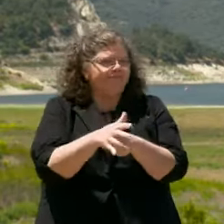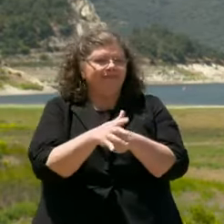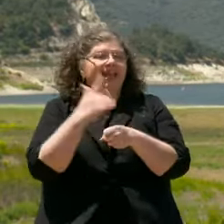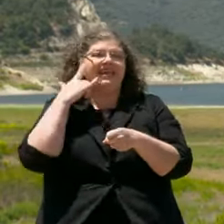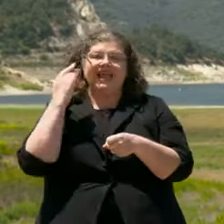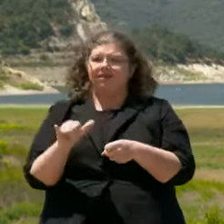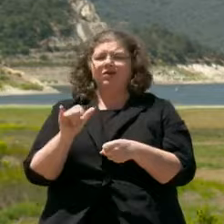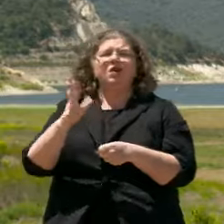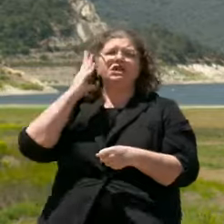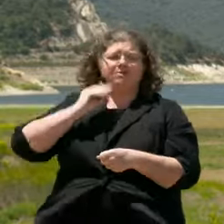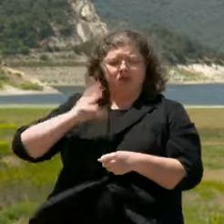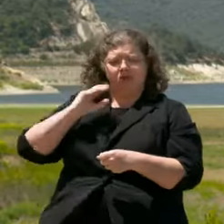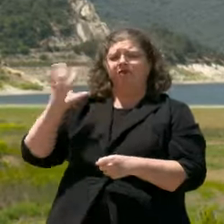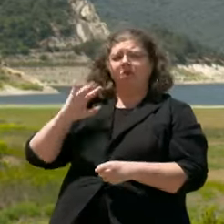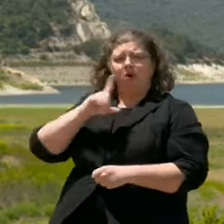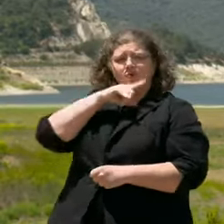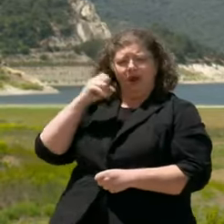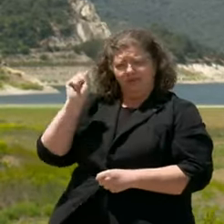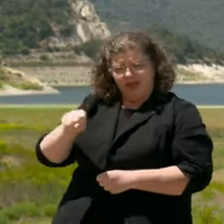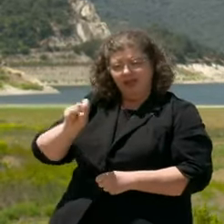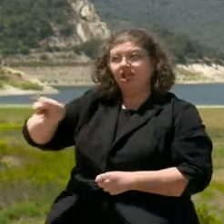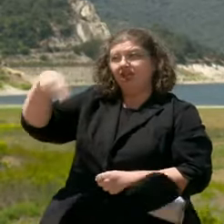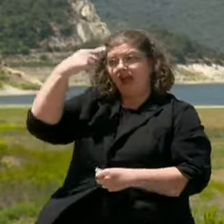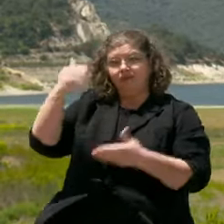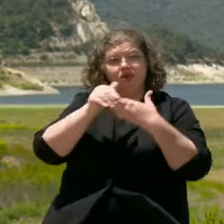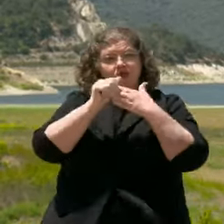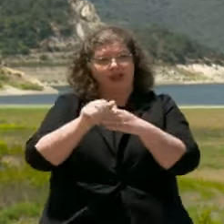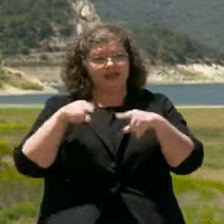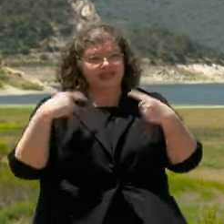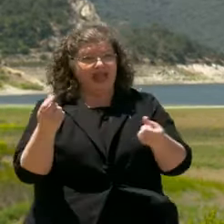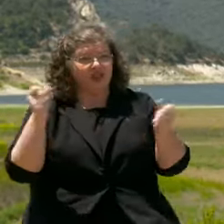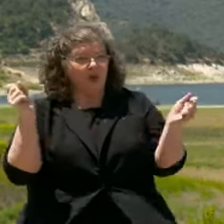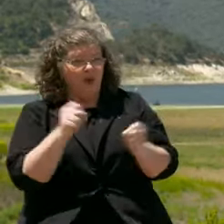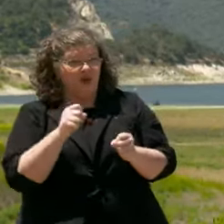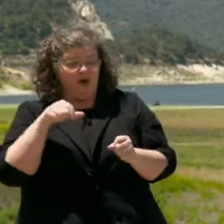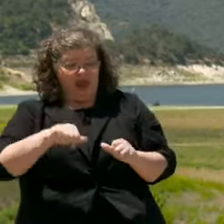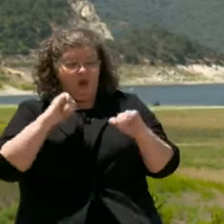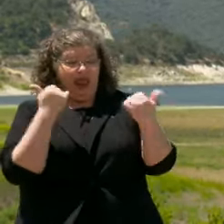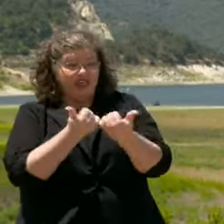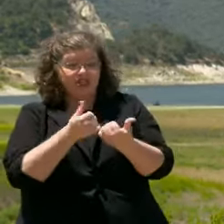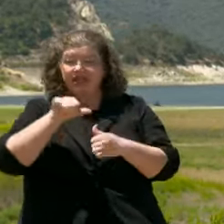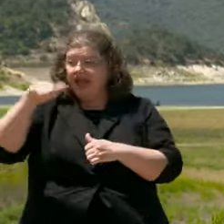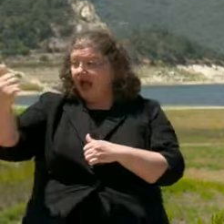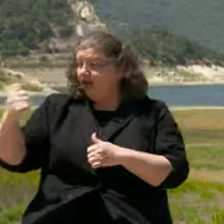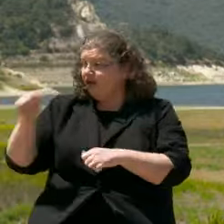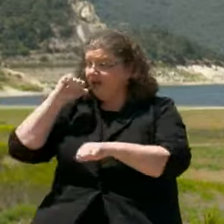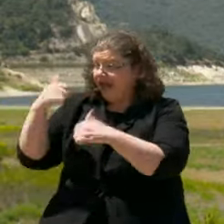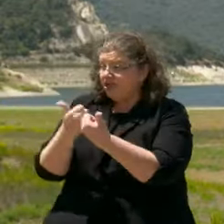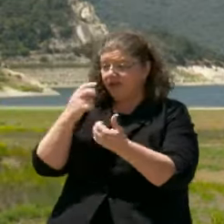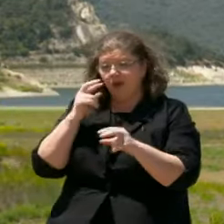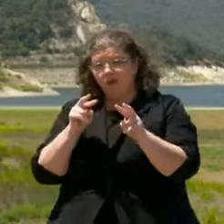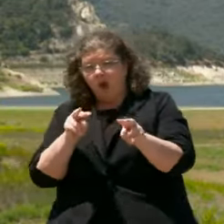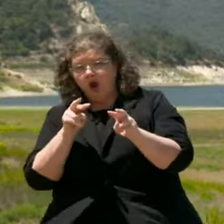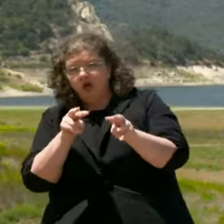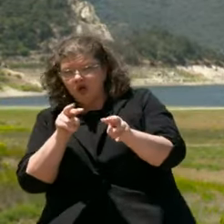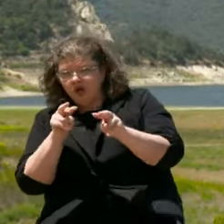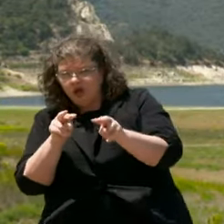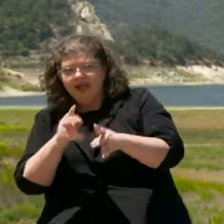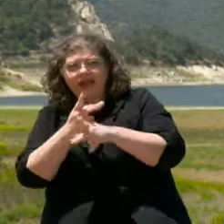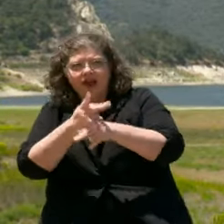no stranger to drought, and under the governor's direction since this winter, our agency and sister agencies have been monitoring conditions